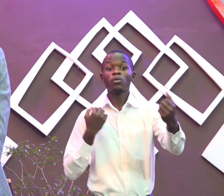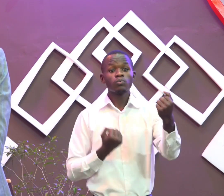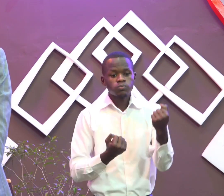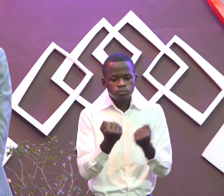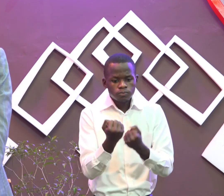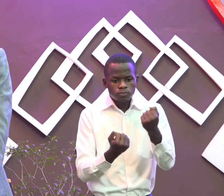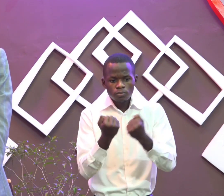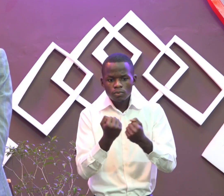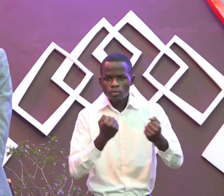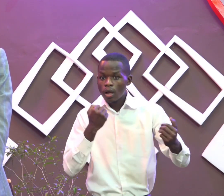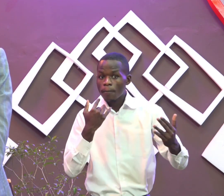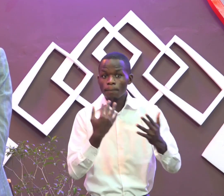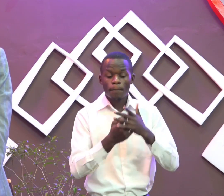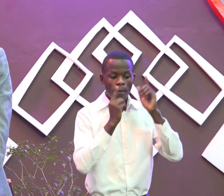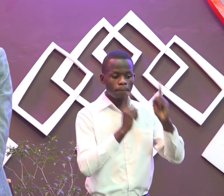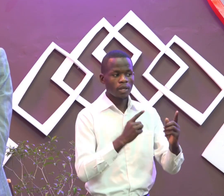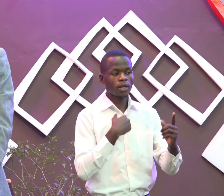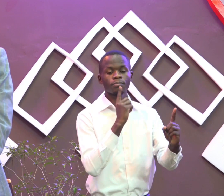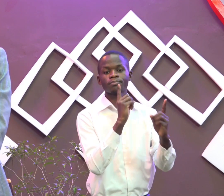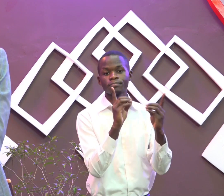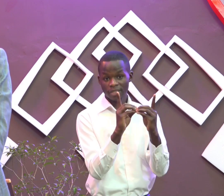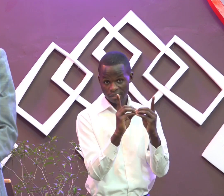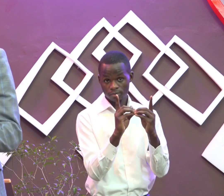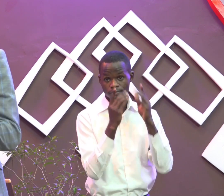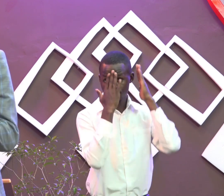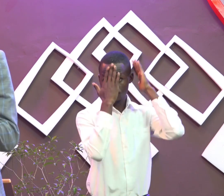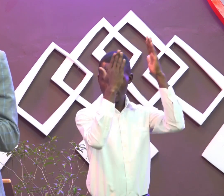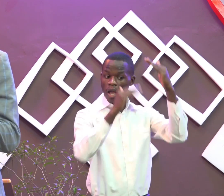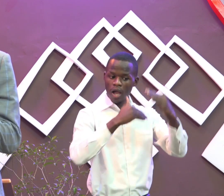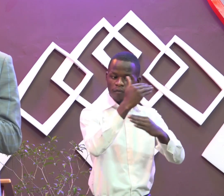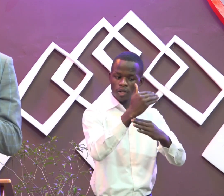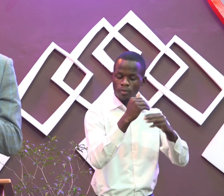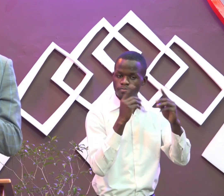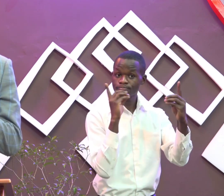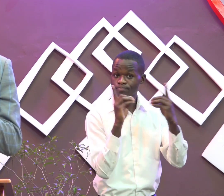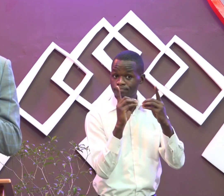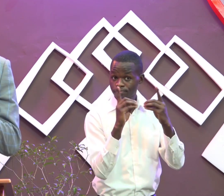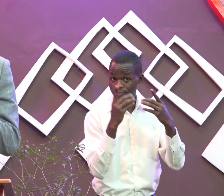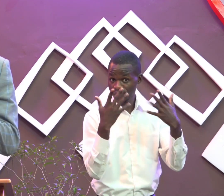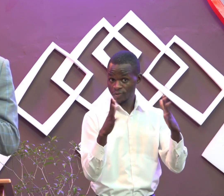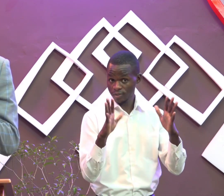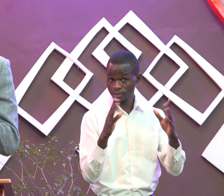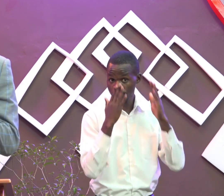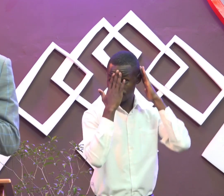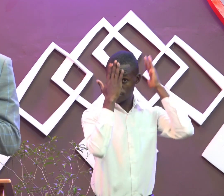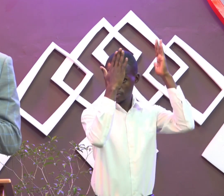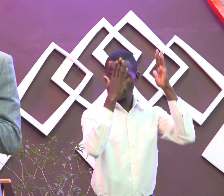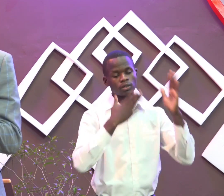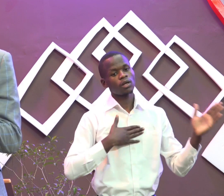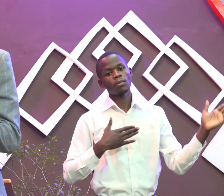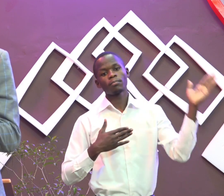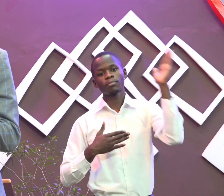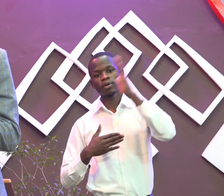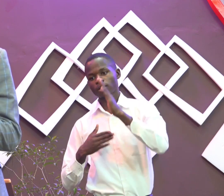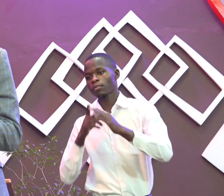bishop. I drove and came straight to bishop. Bwenamale bya bishop. After settling with bishop. Nengende eri tata wange.